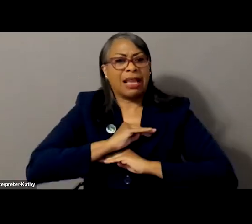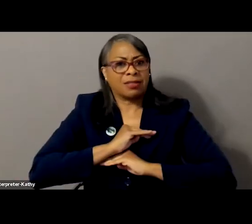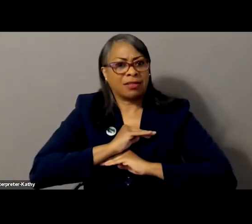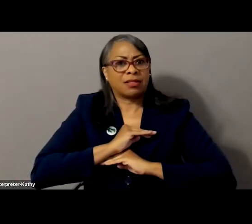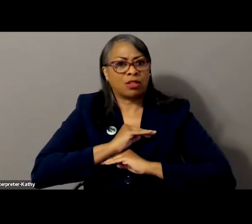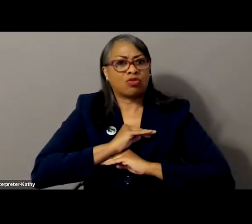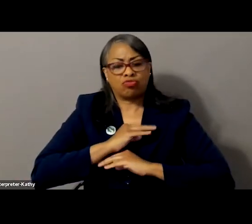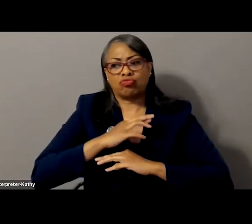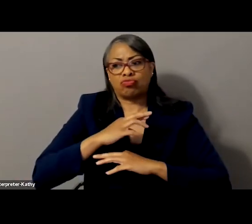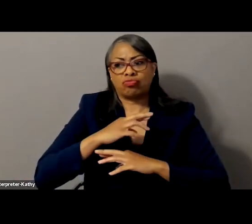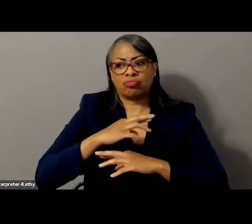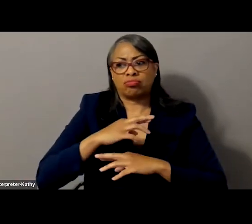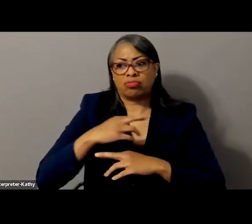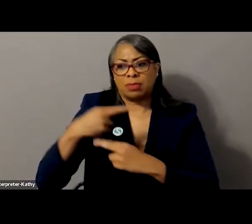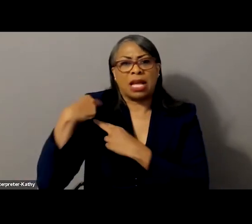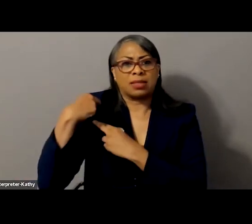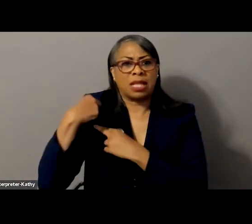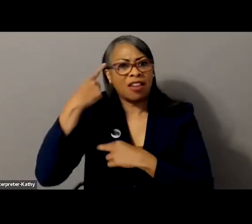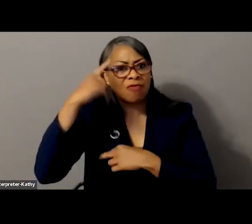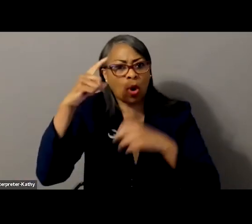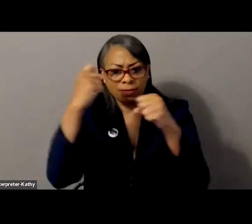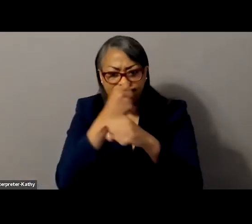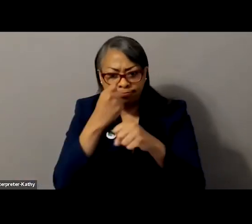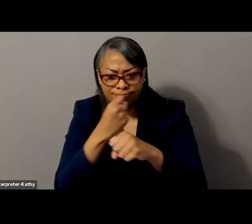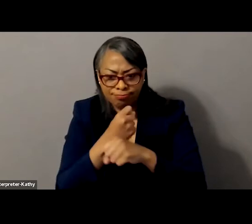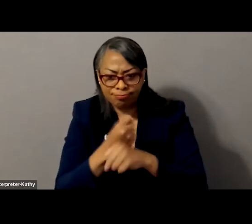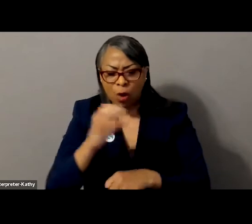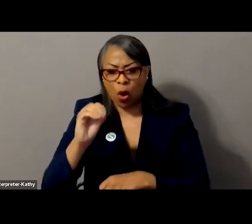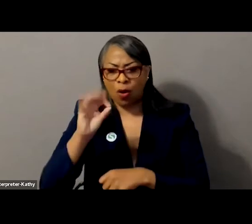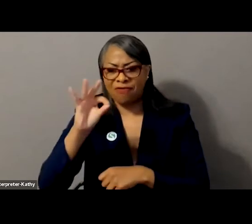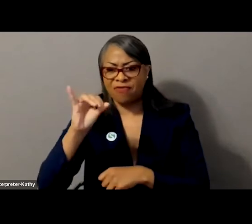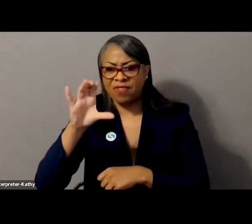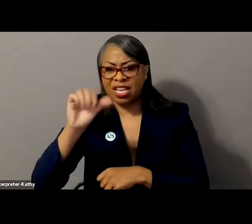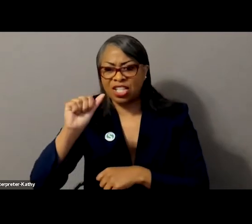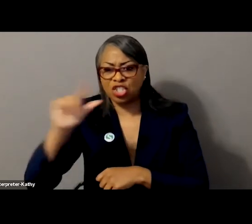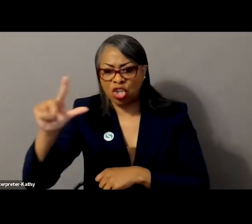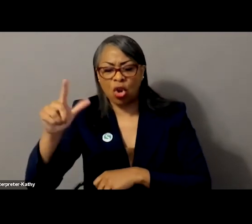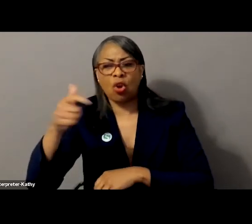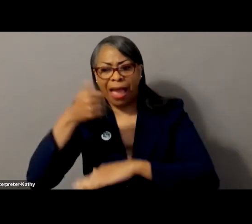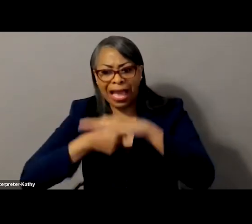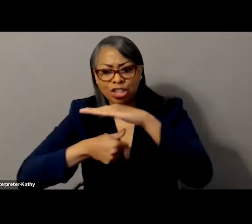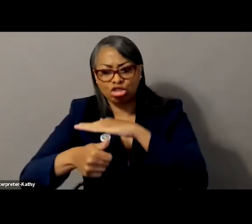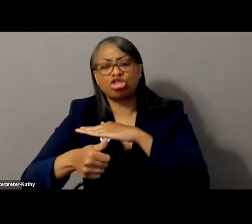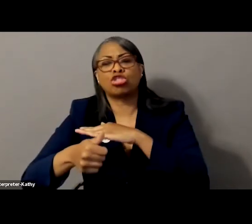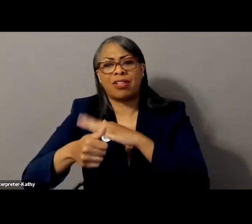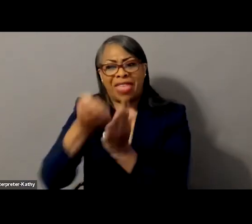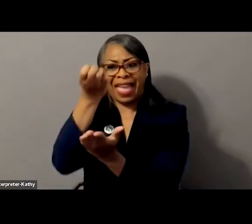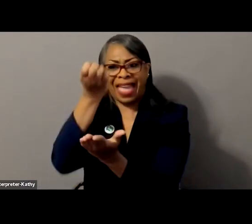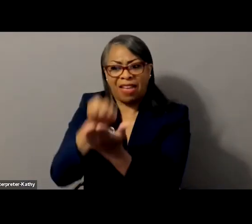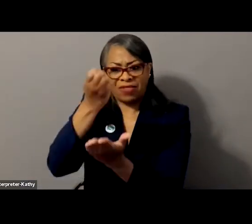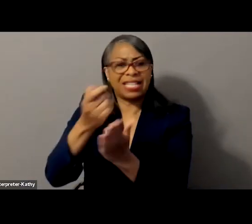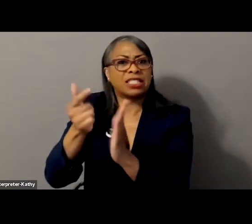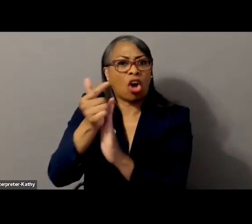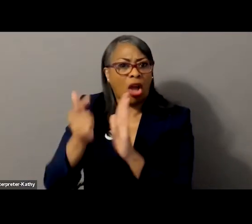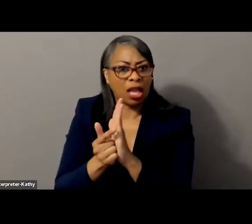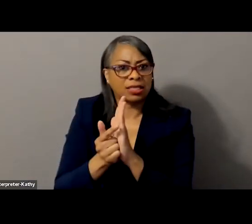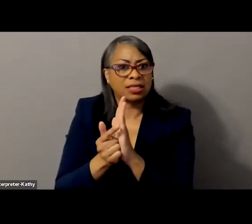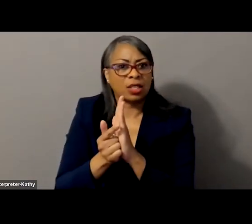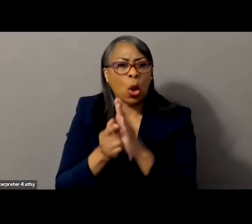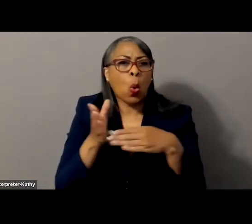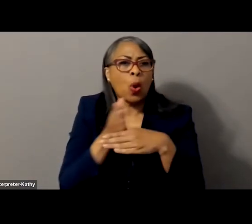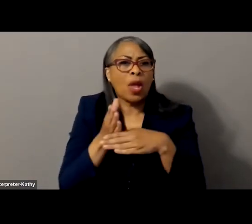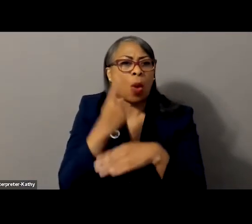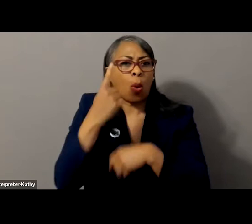the statistical official under the Evidence Act. Within 1 year